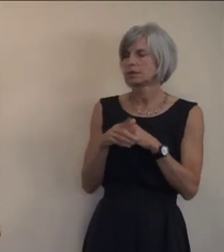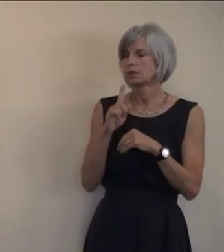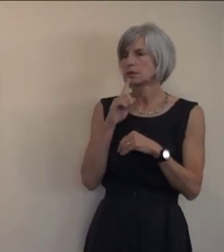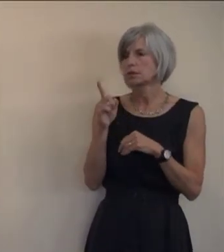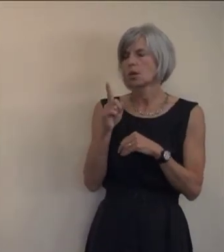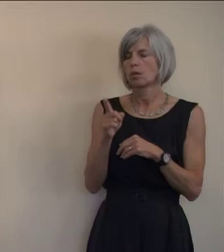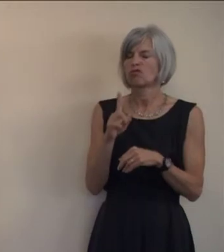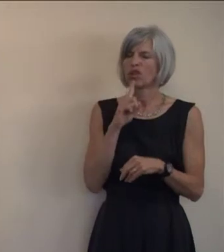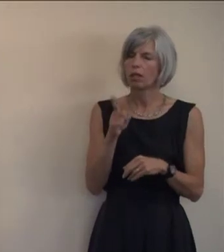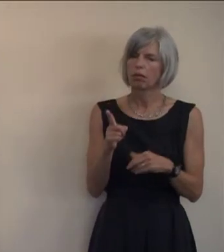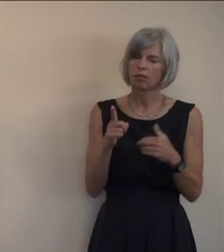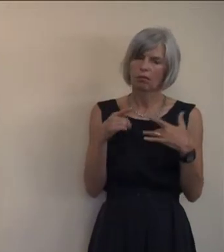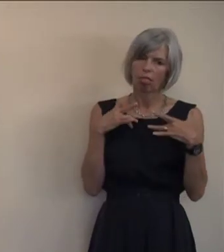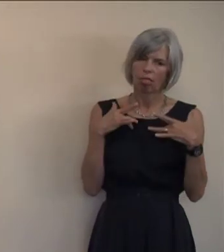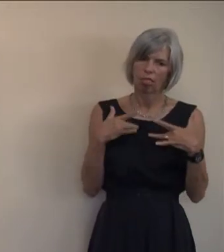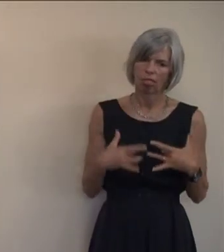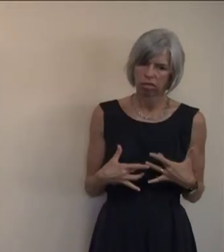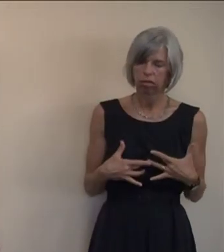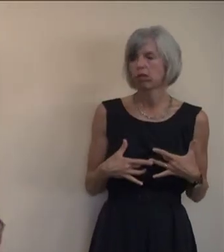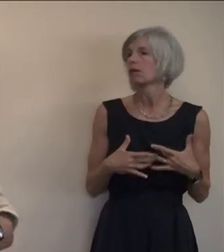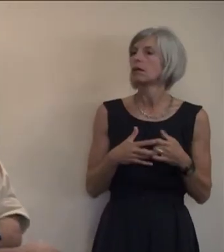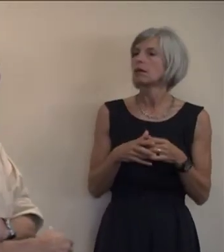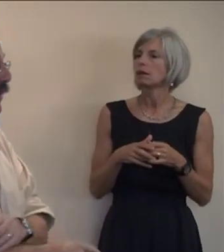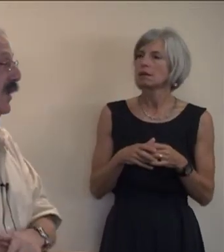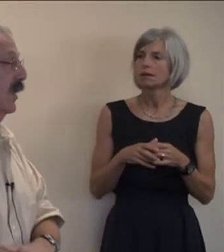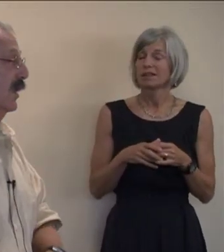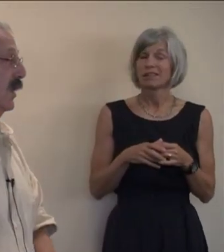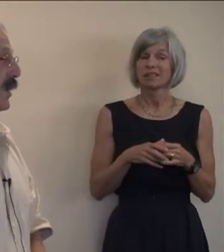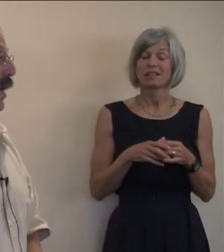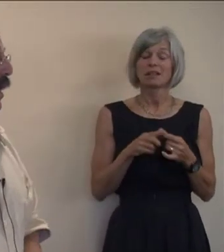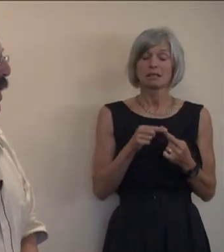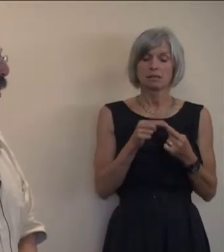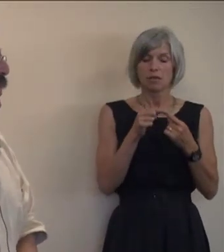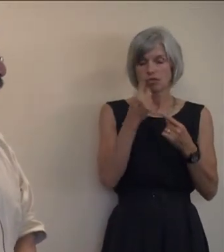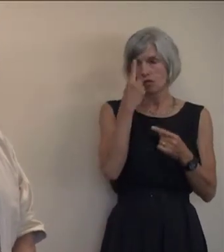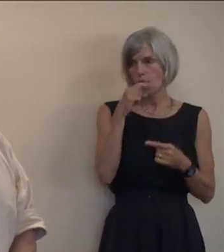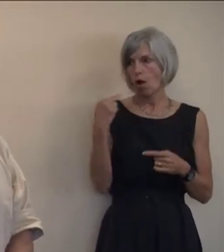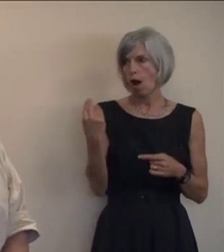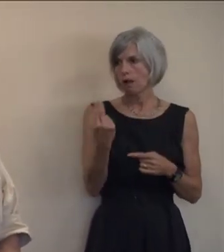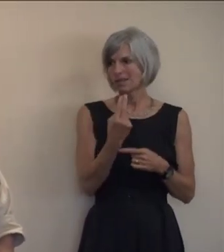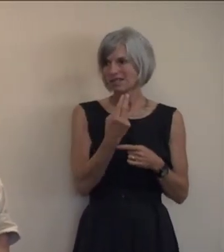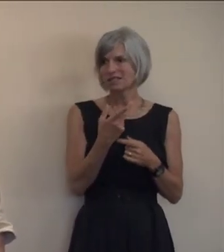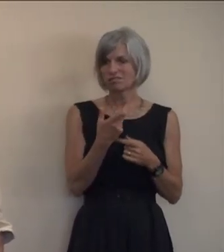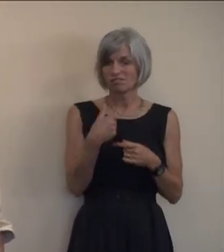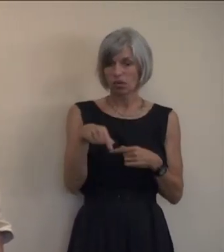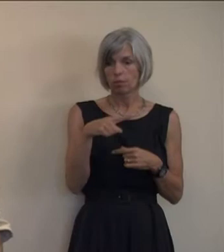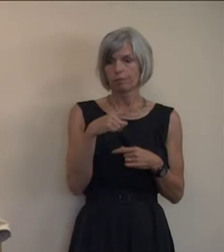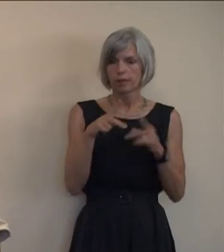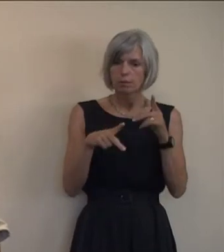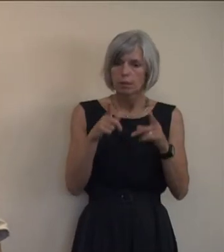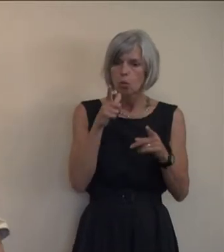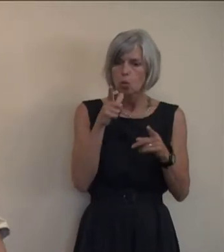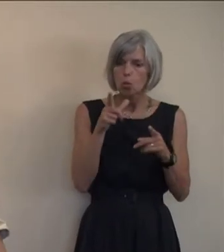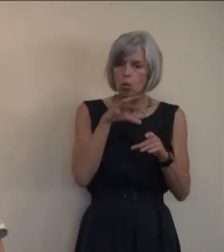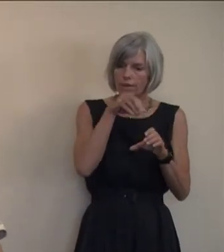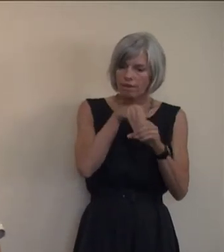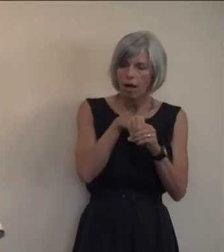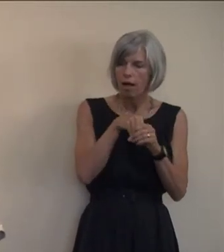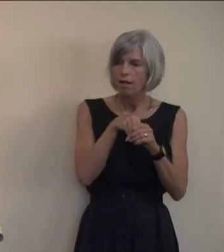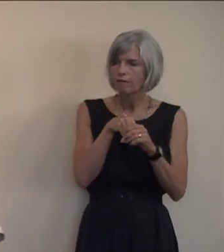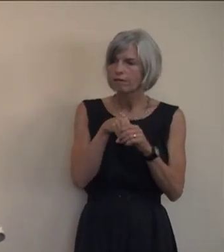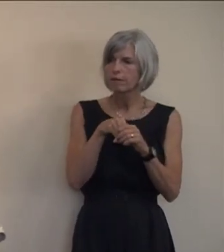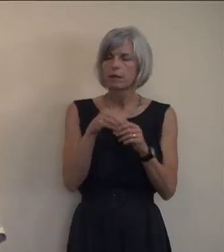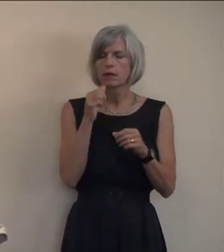incredibly discouraging, especially for those of us that have been involved, not just on